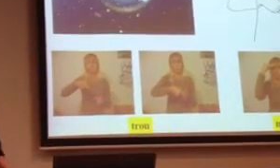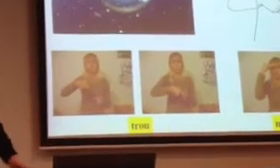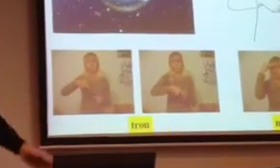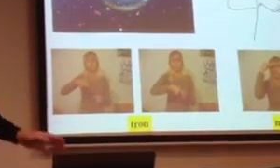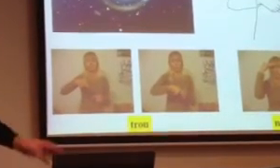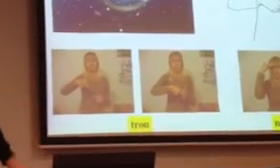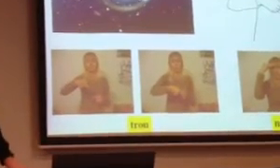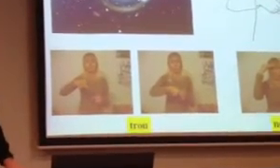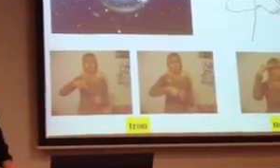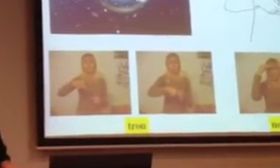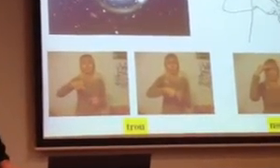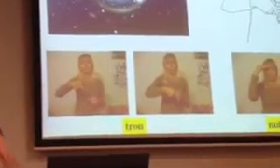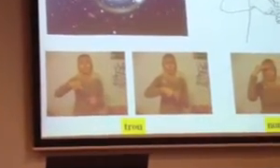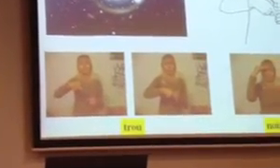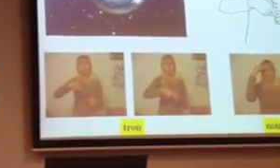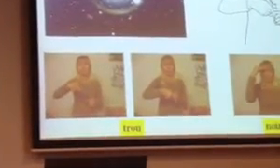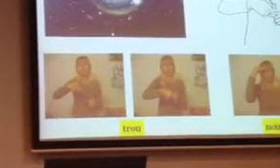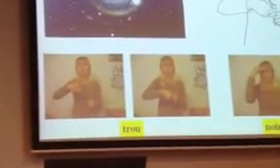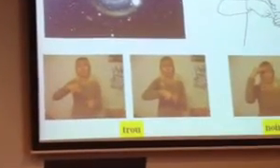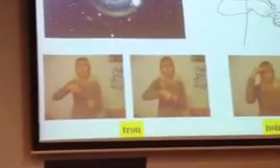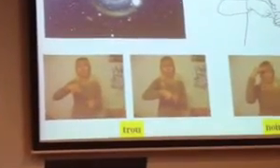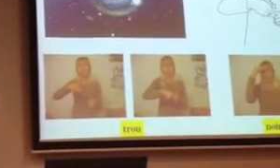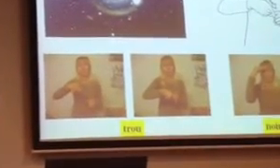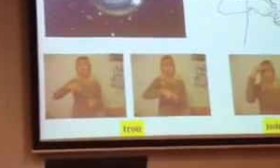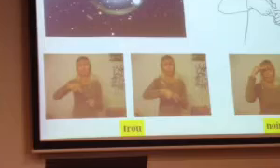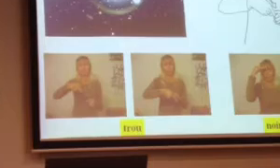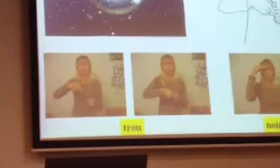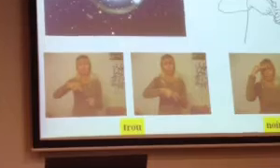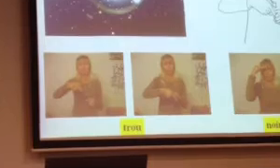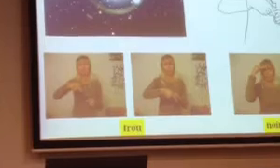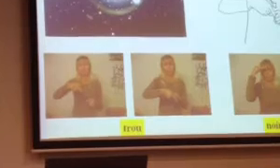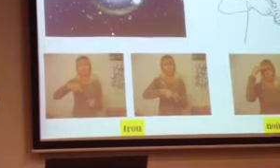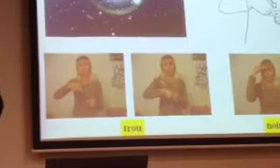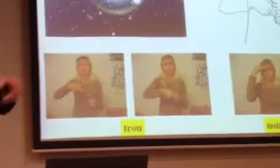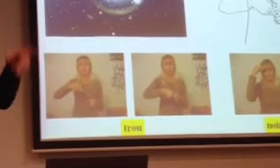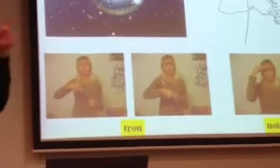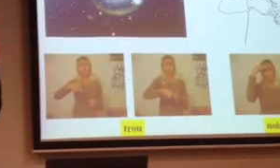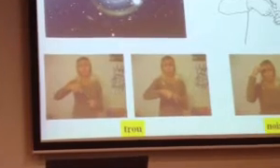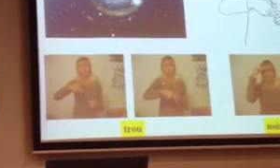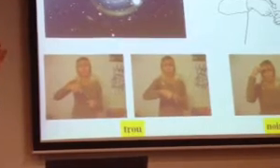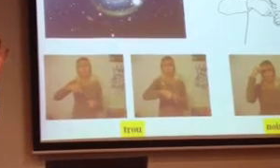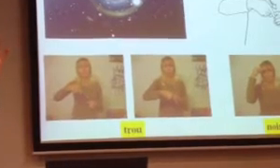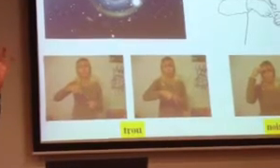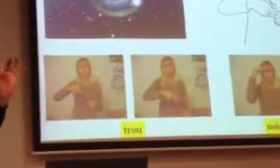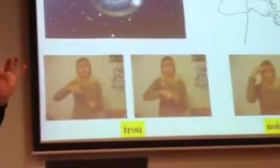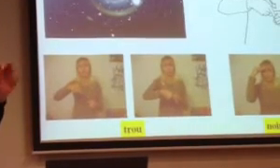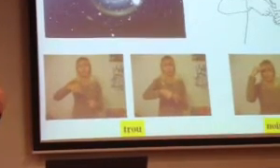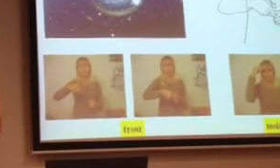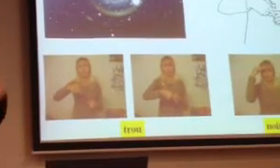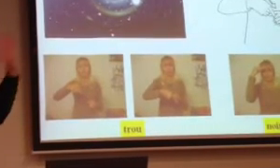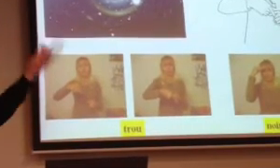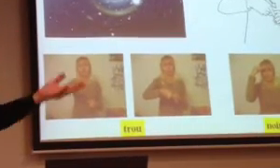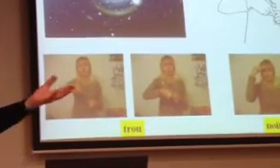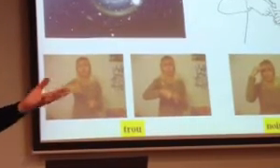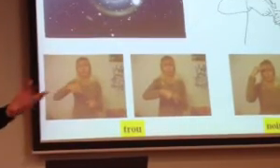because it's run for light. A black person in Africa, this is like that. So you have, like in every